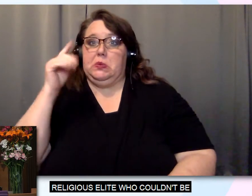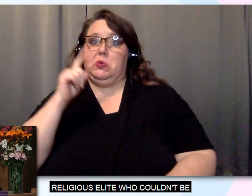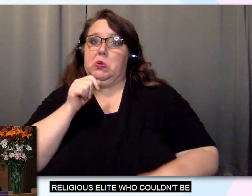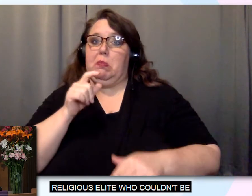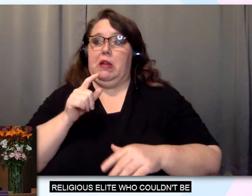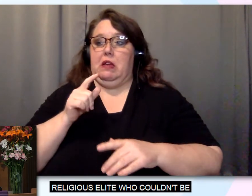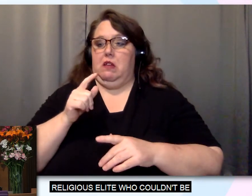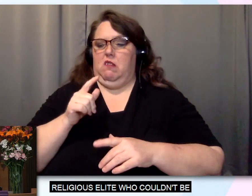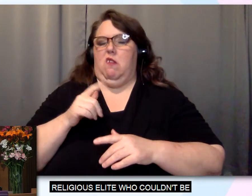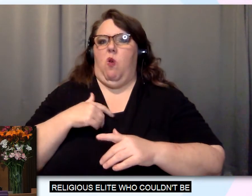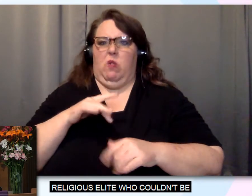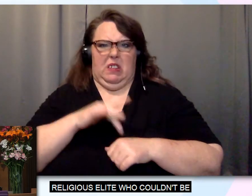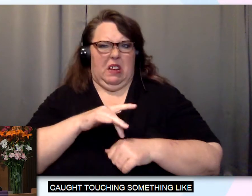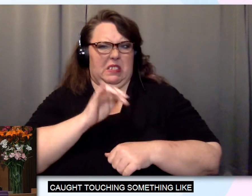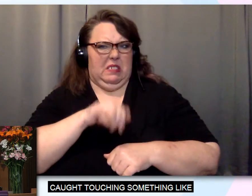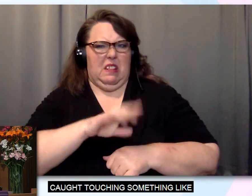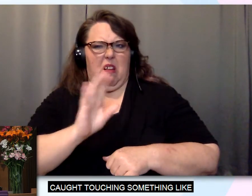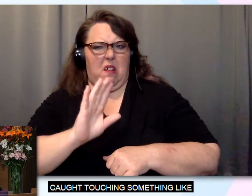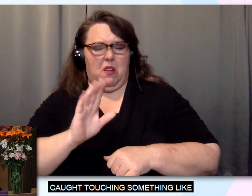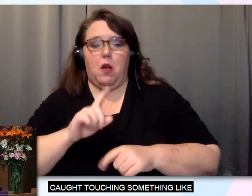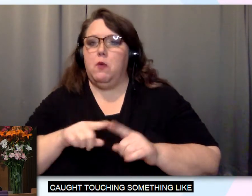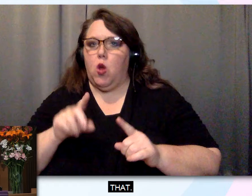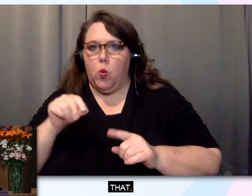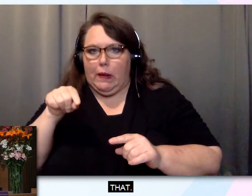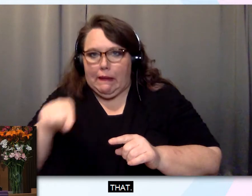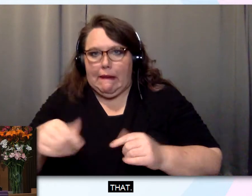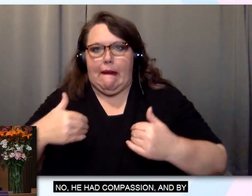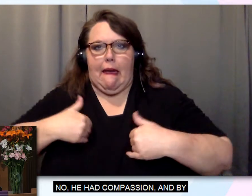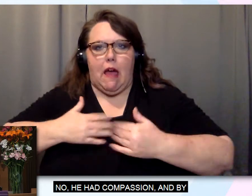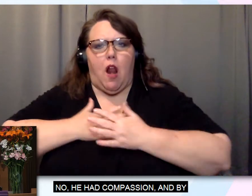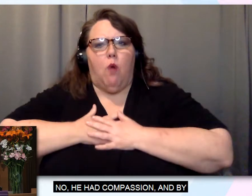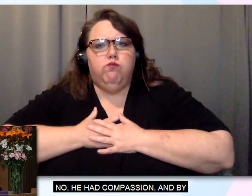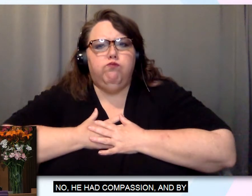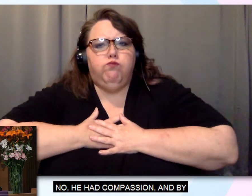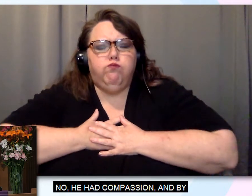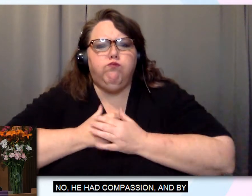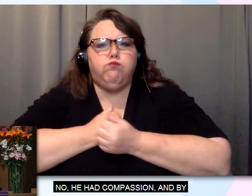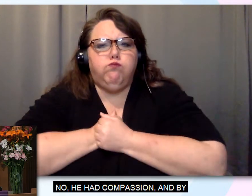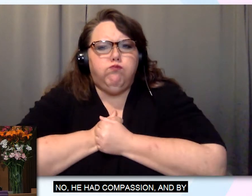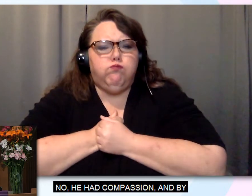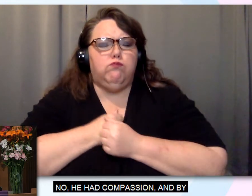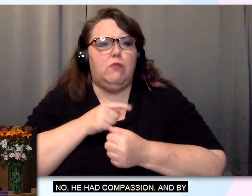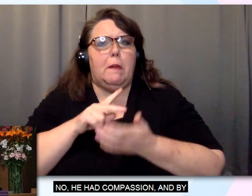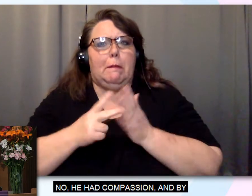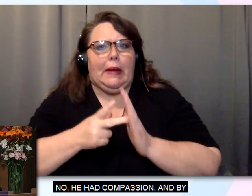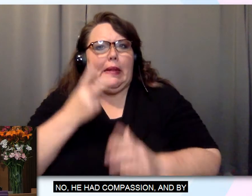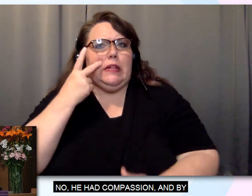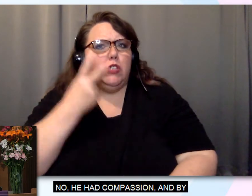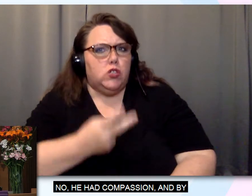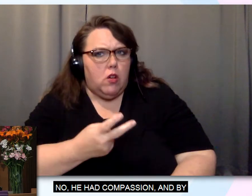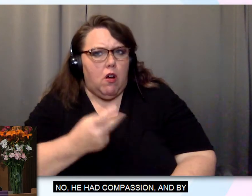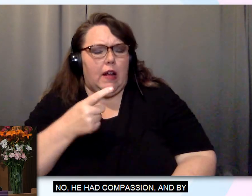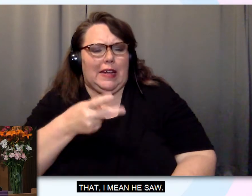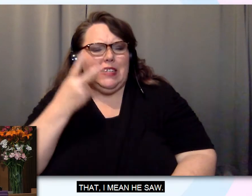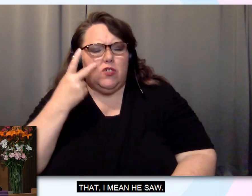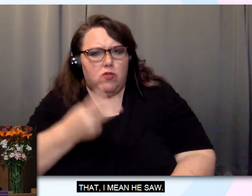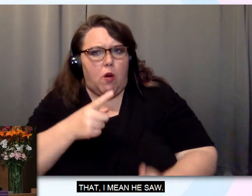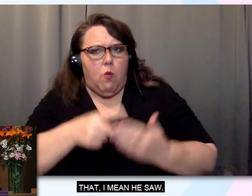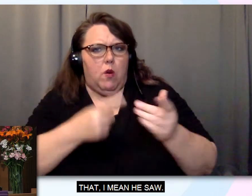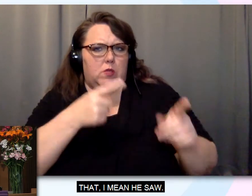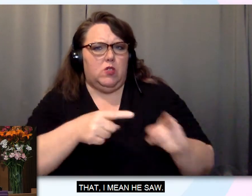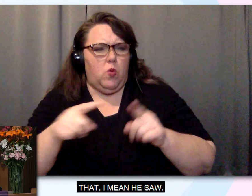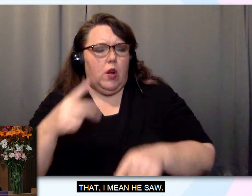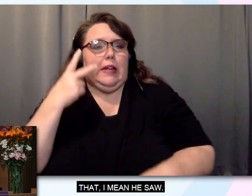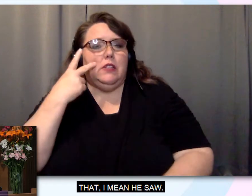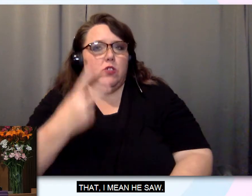who couldn't be caught touching something like that. No, he had compassion. And by that I mean he saw.